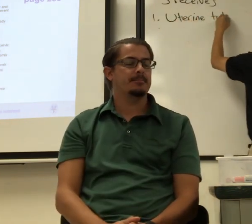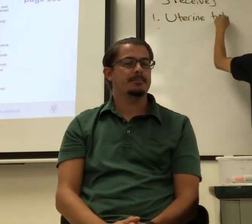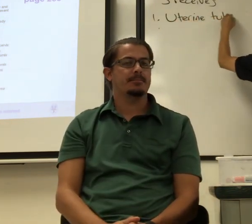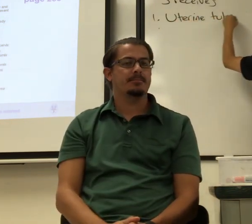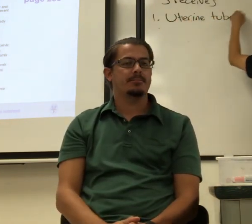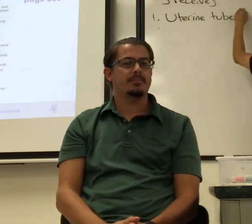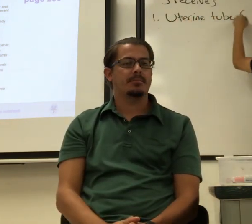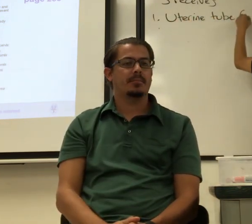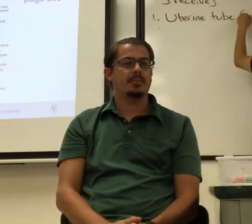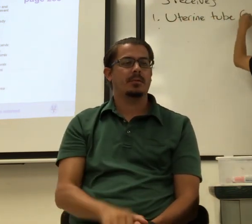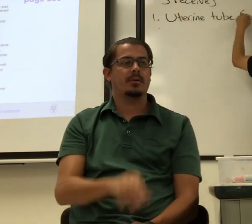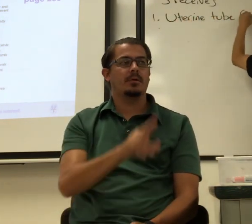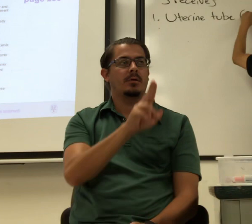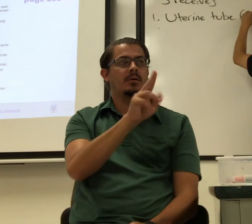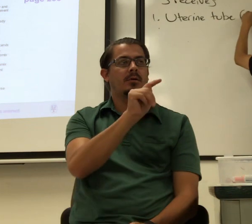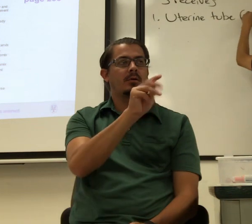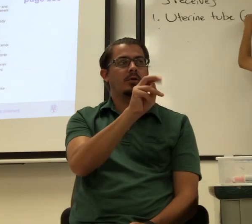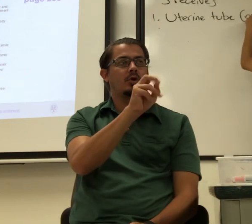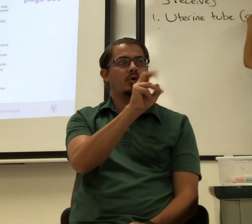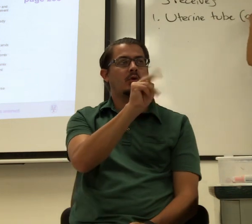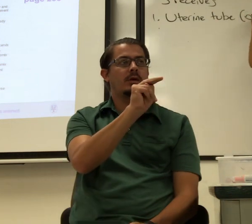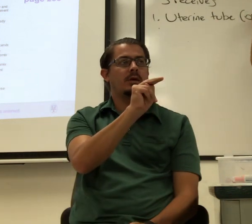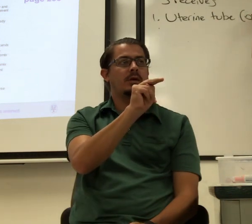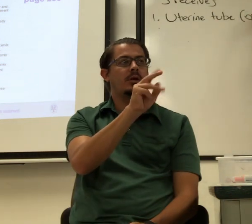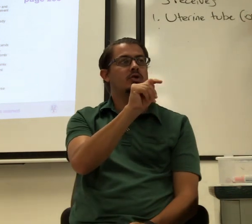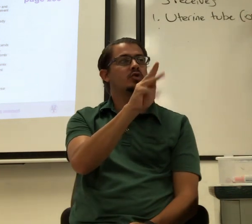Now the uterine tube is also known as the oviduct,